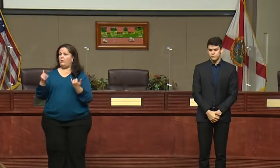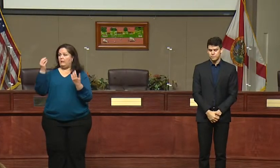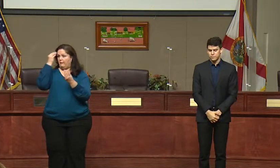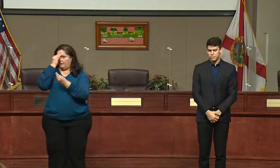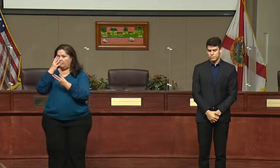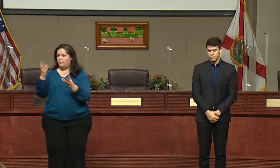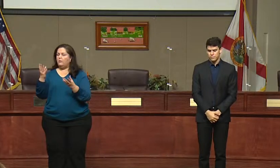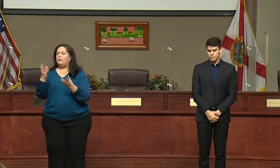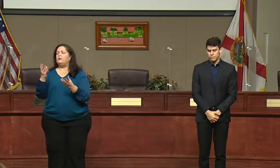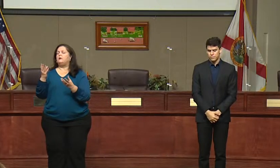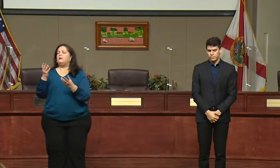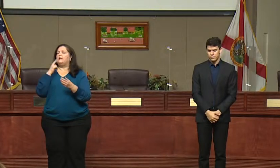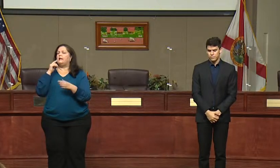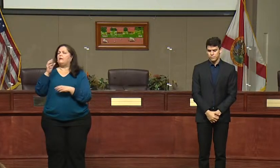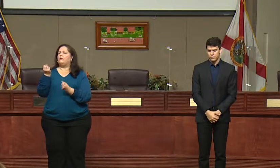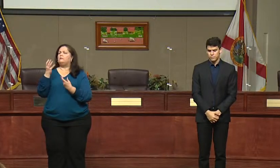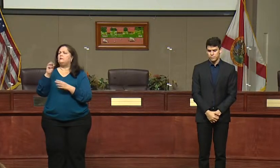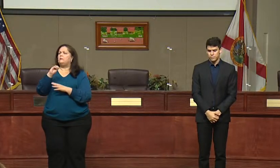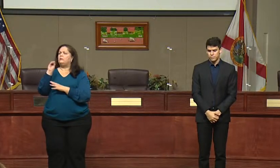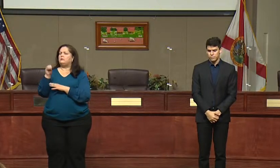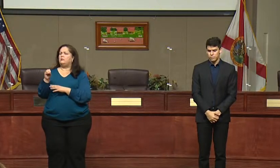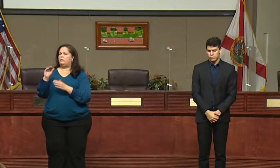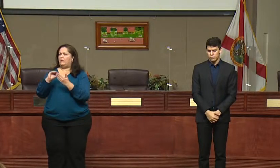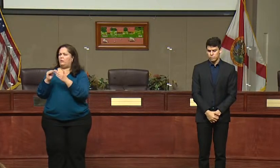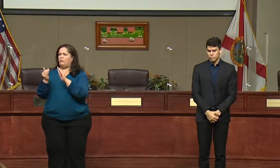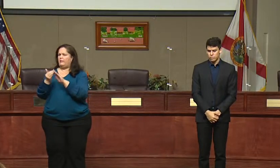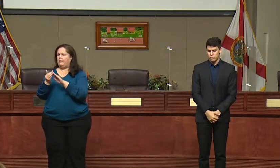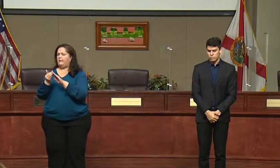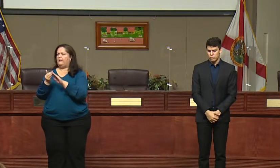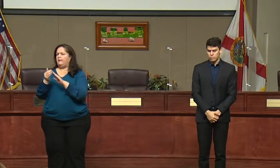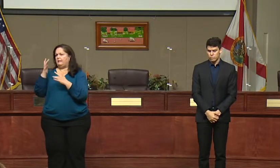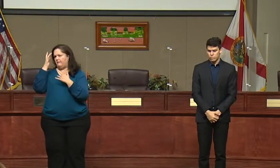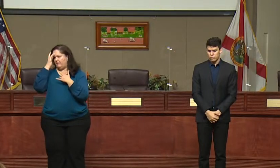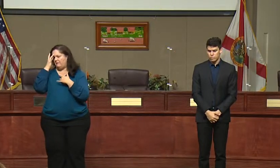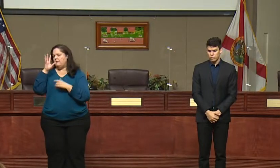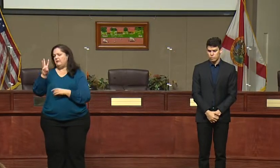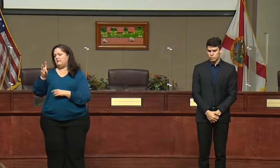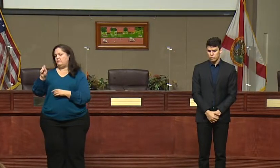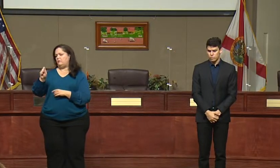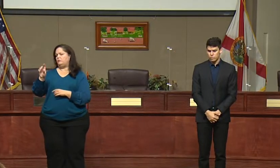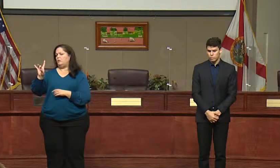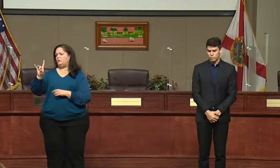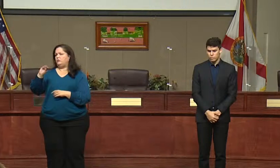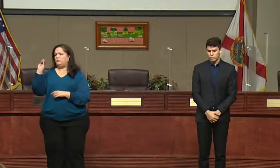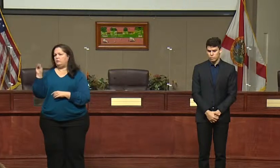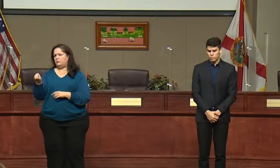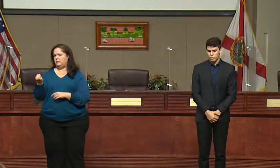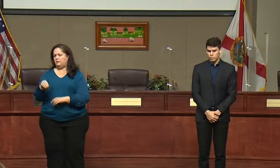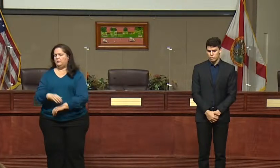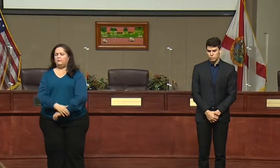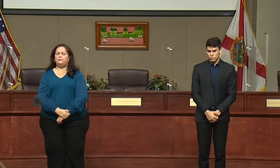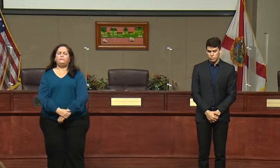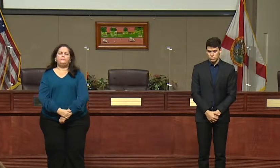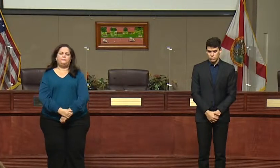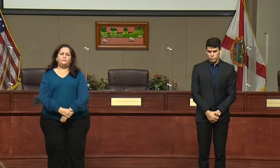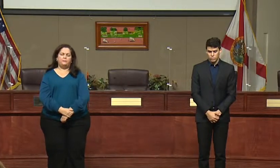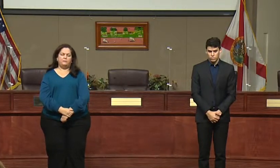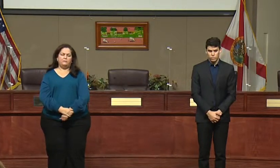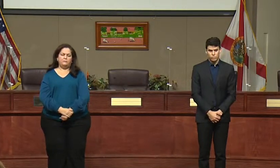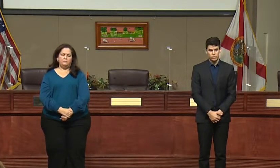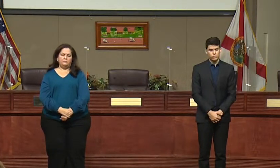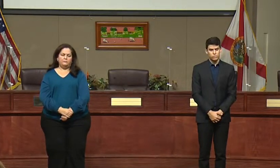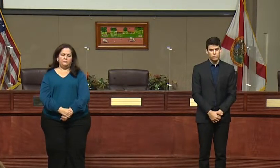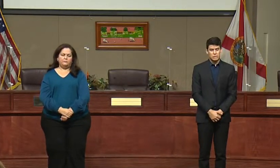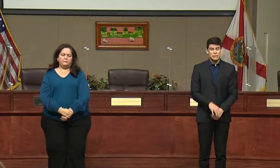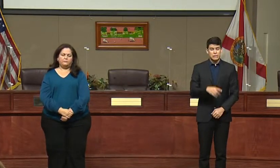prensa hablábamos sobre el promedio de nuestra comunidad, que en la actualidad es 6.8%. And if I did